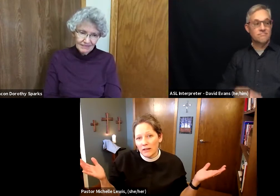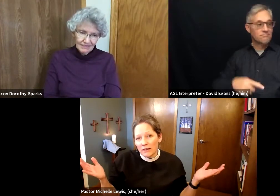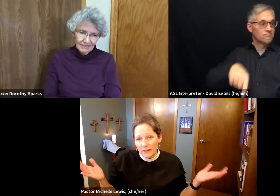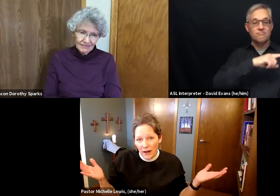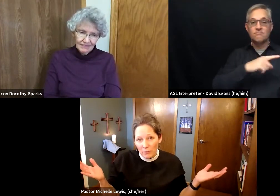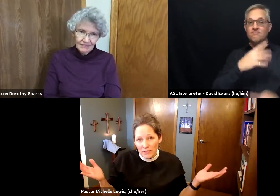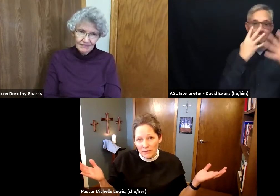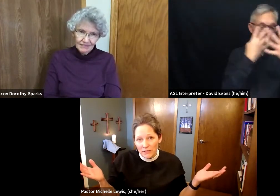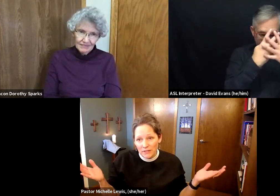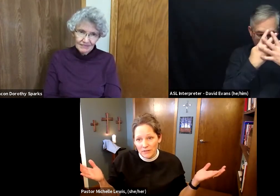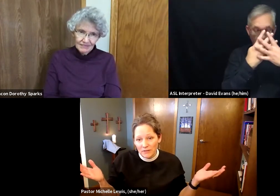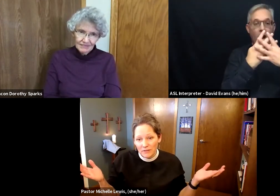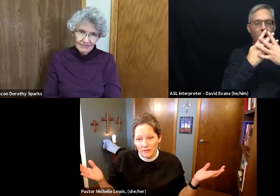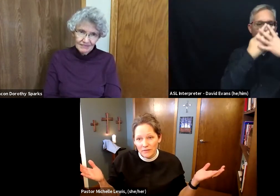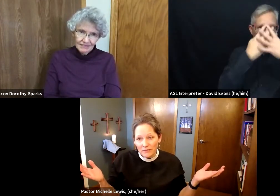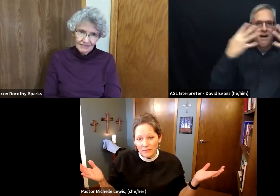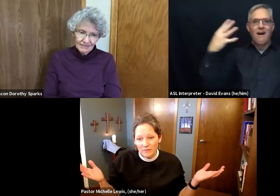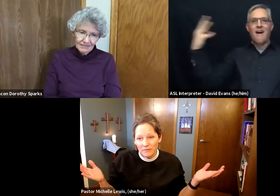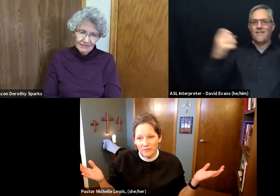Freeing the captives.